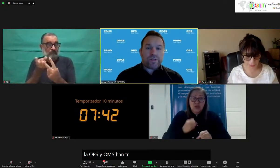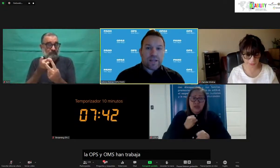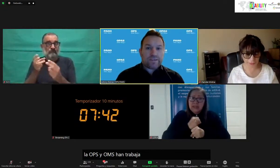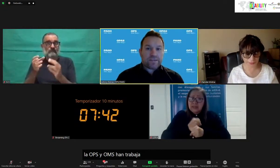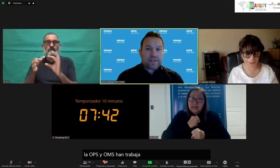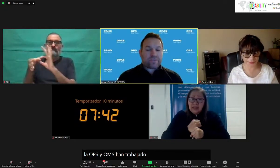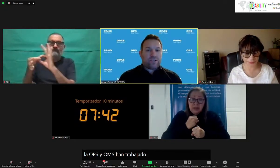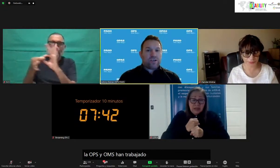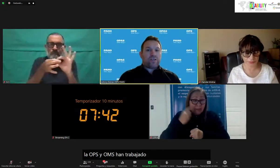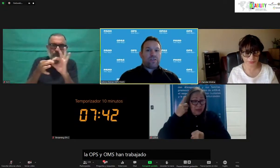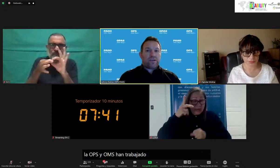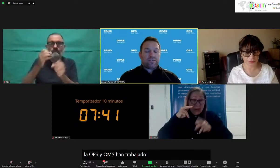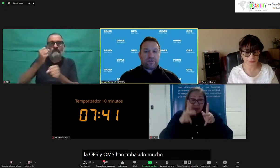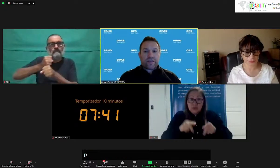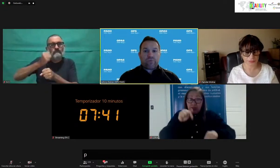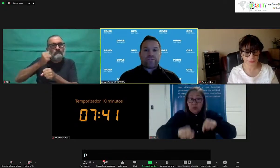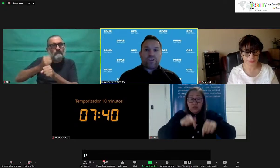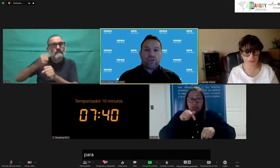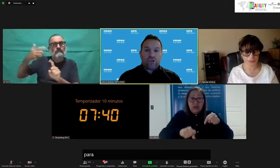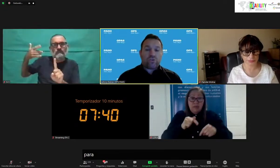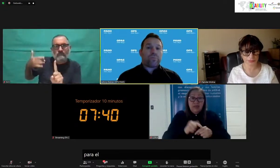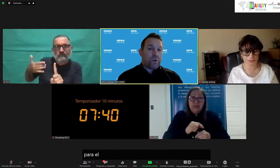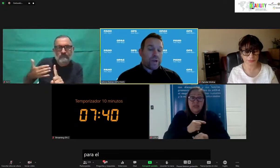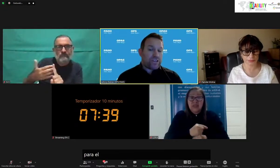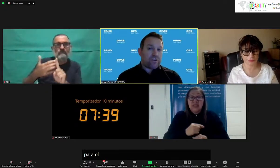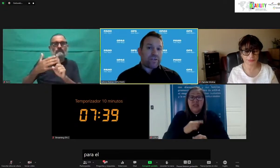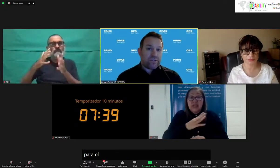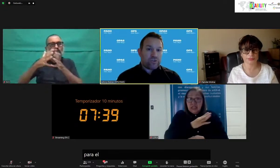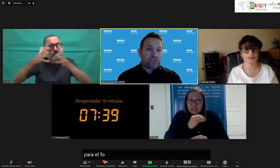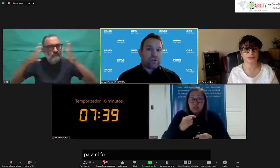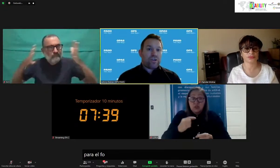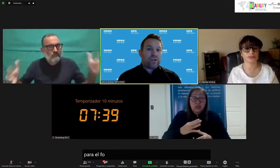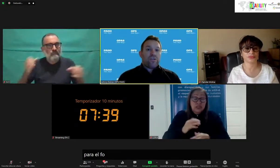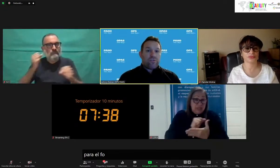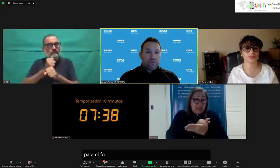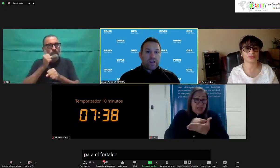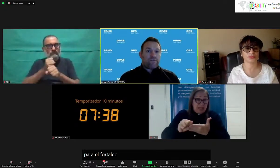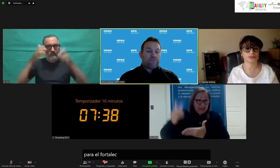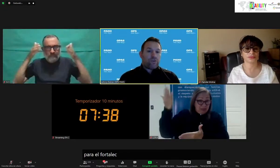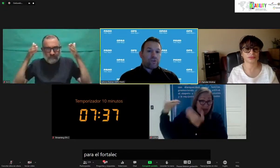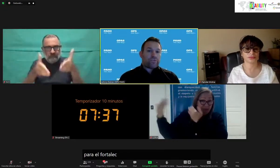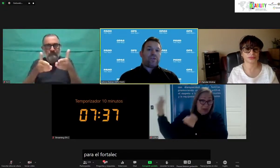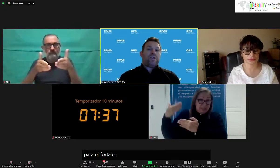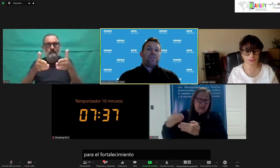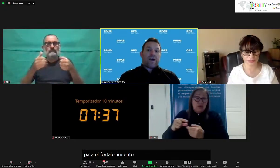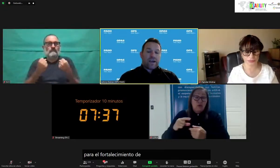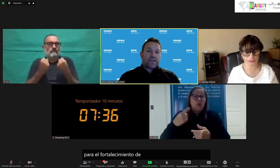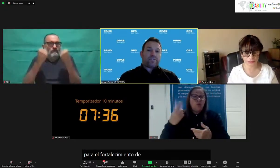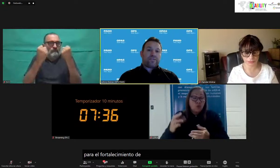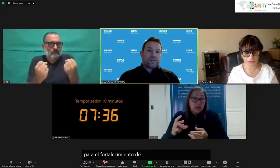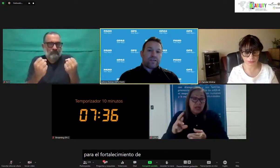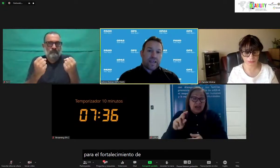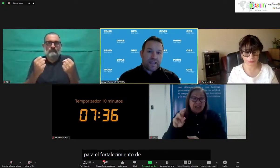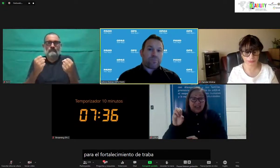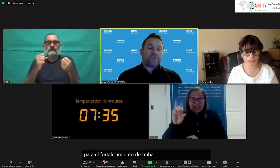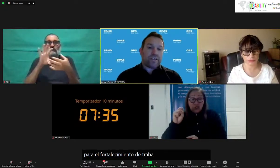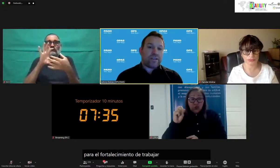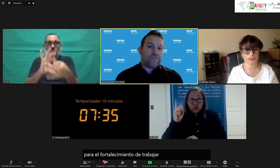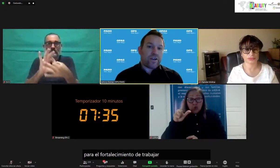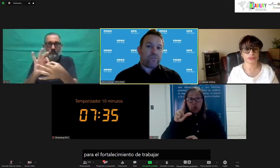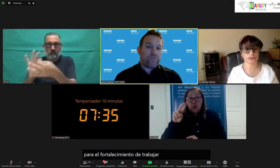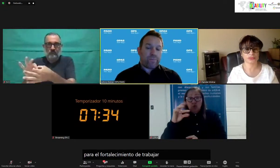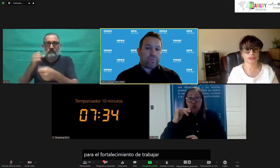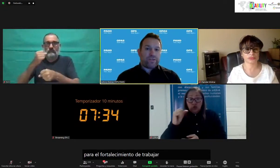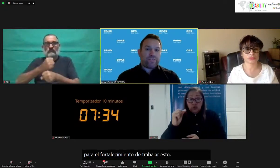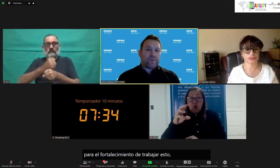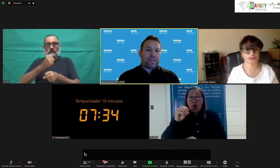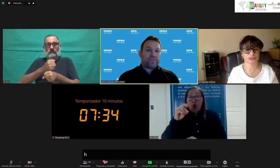we were delighted last year that there was a new who resolution that really enforced the highest attainable standard of